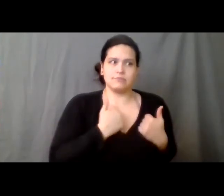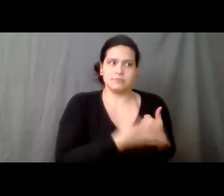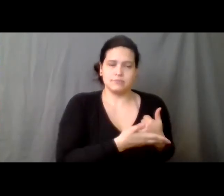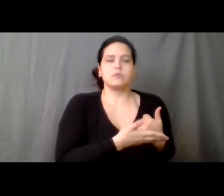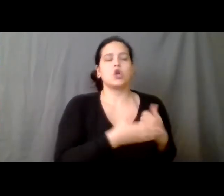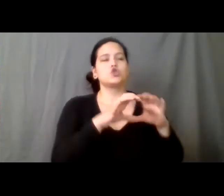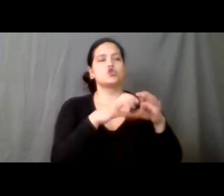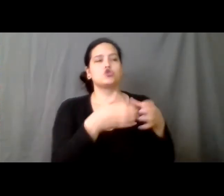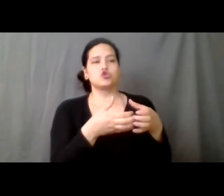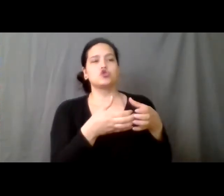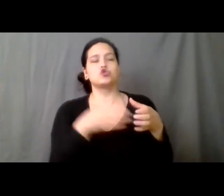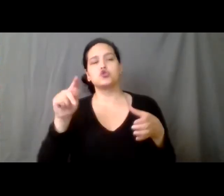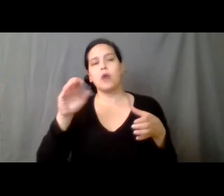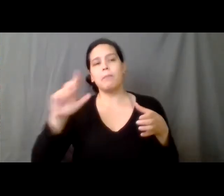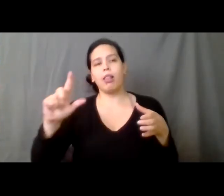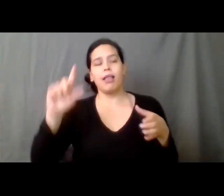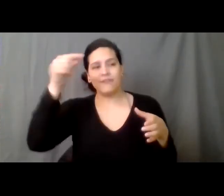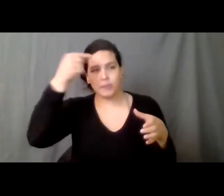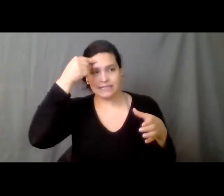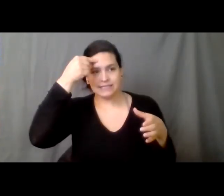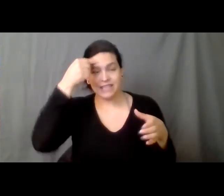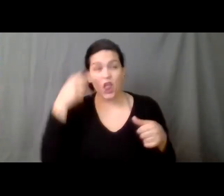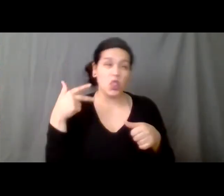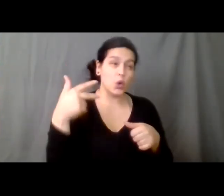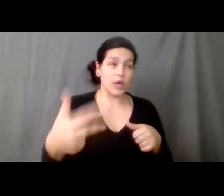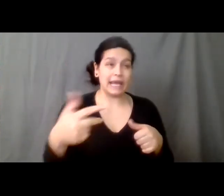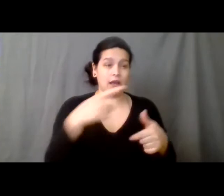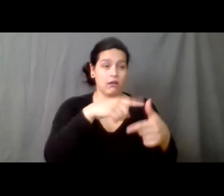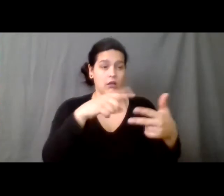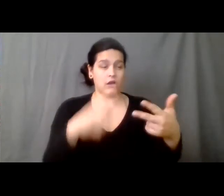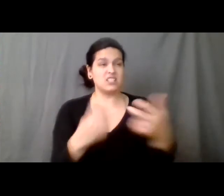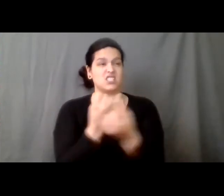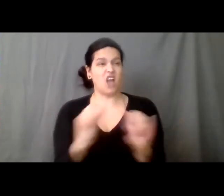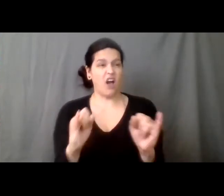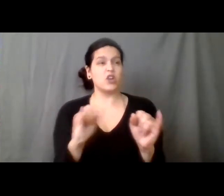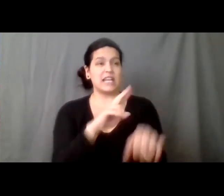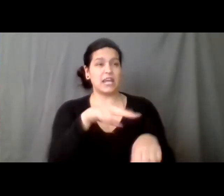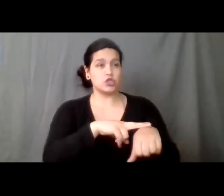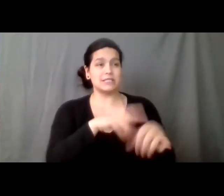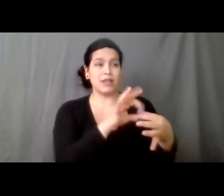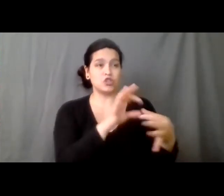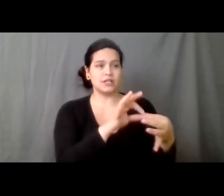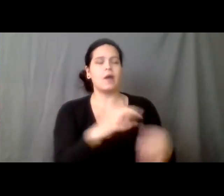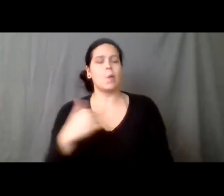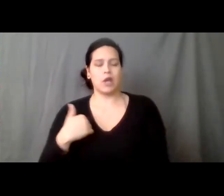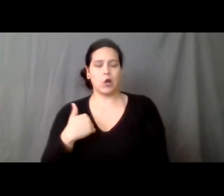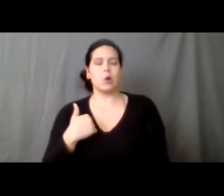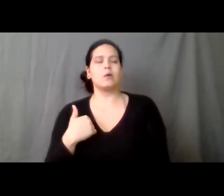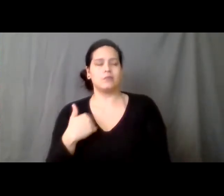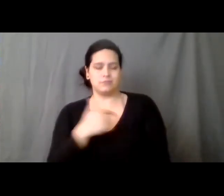And we're the only, there's only three sovereigns mentioned, and we're one of them, and that's that acknowledgement. And then, and